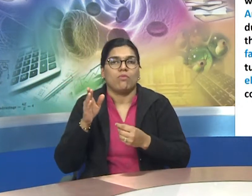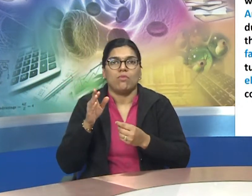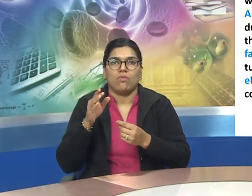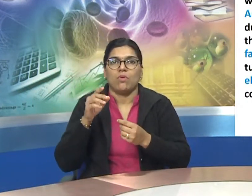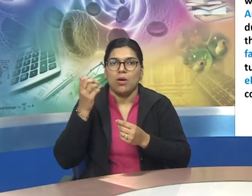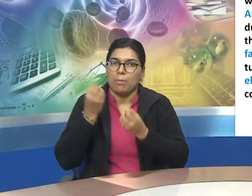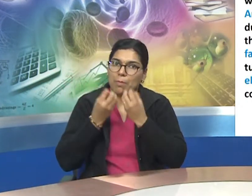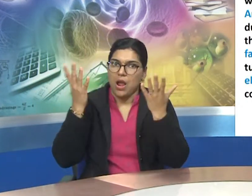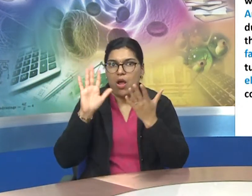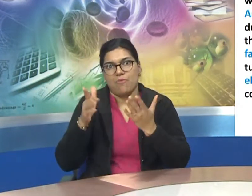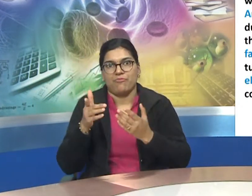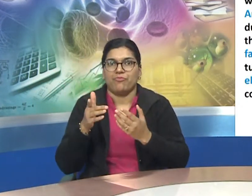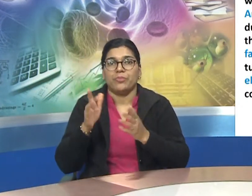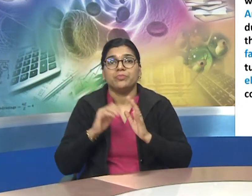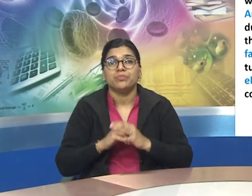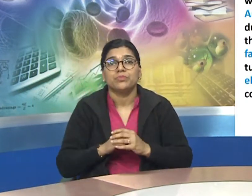and ranches.